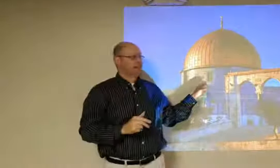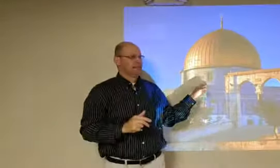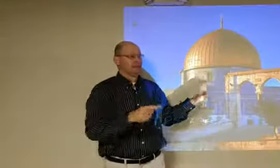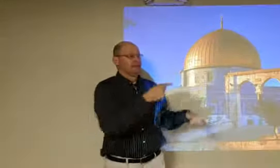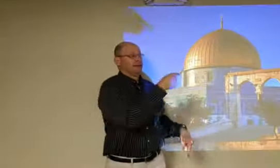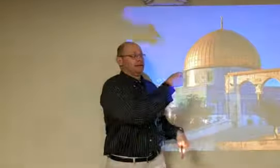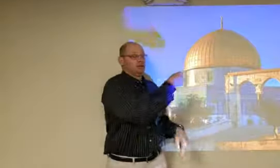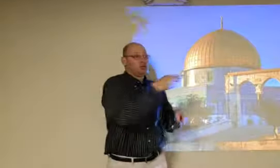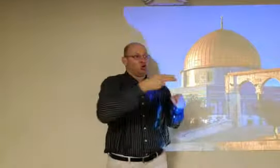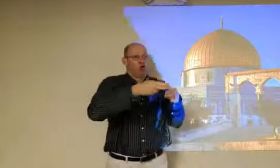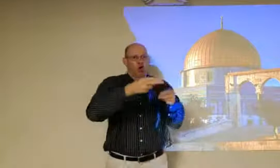then the Muslims built this.